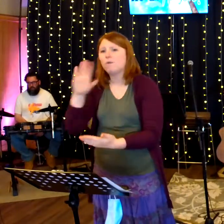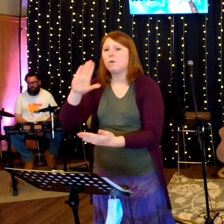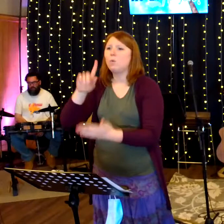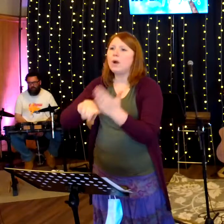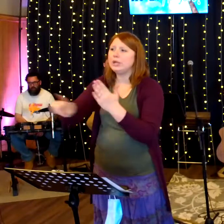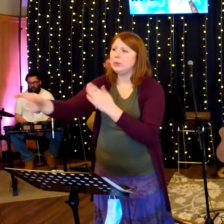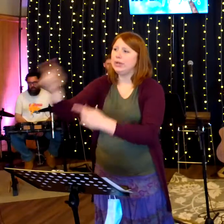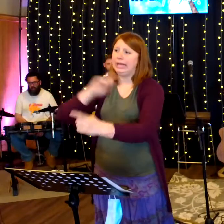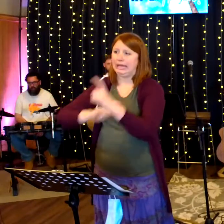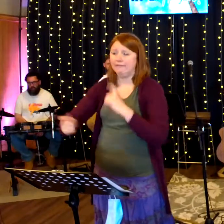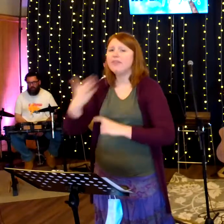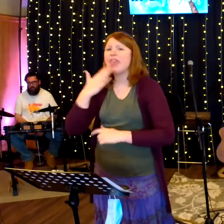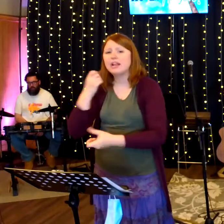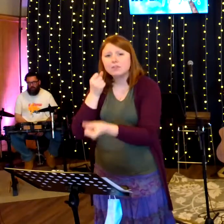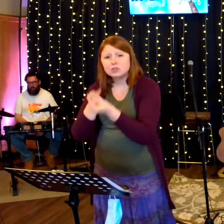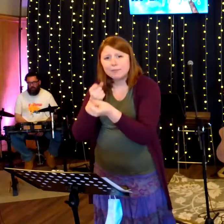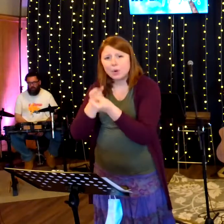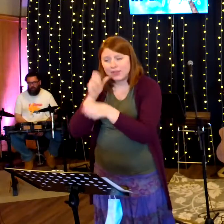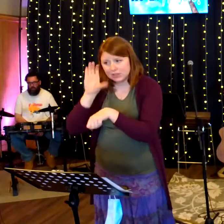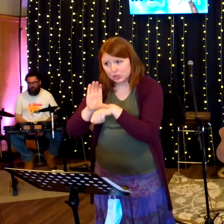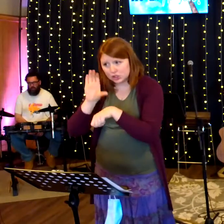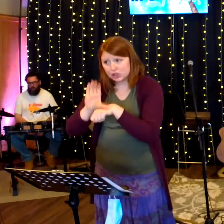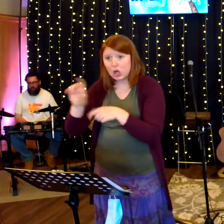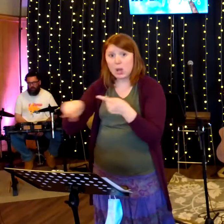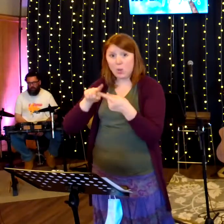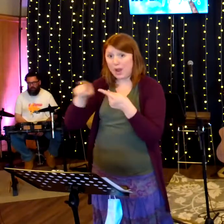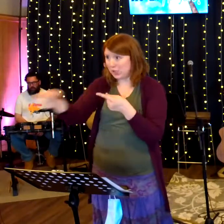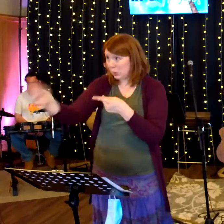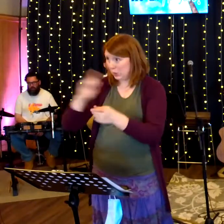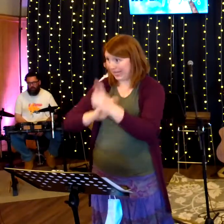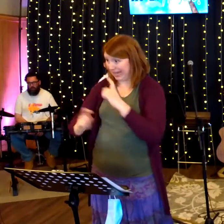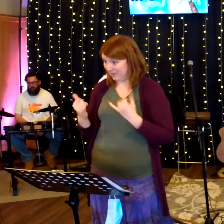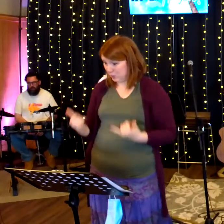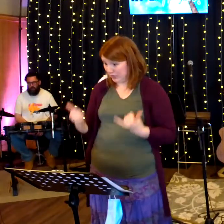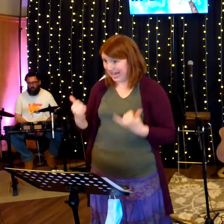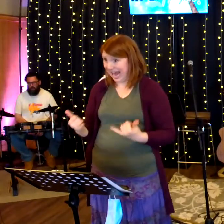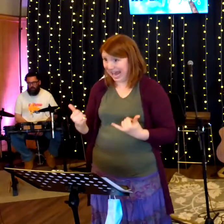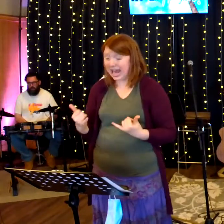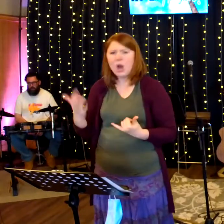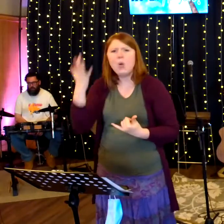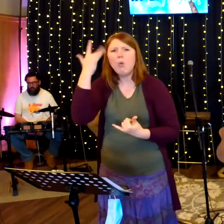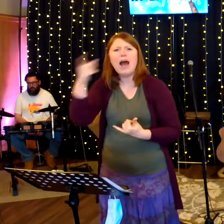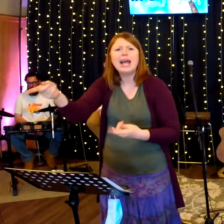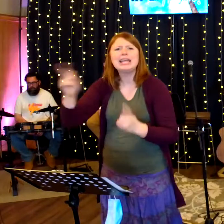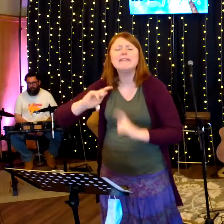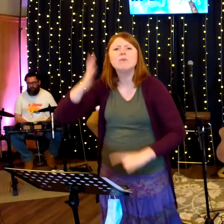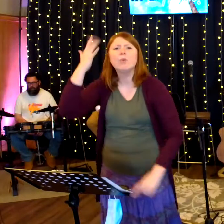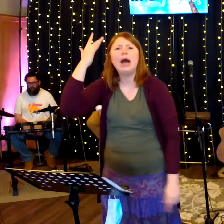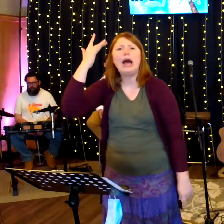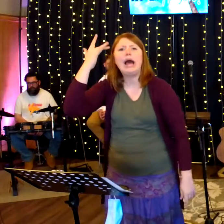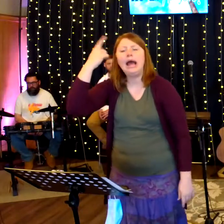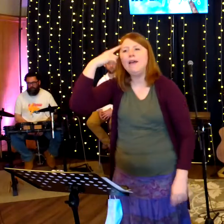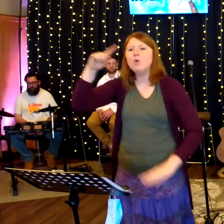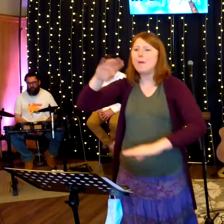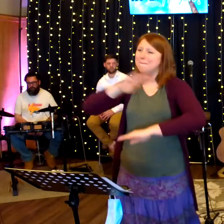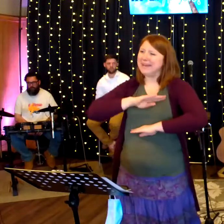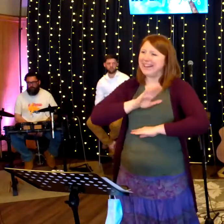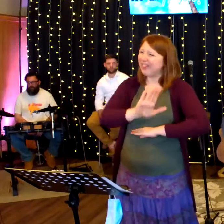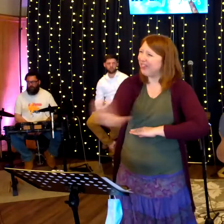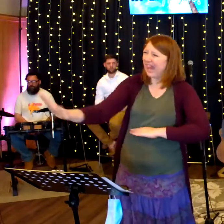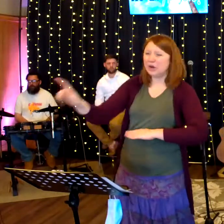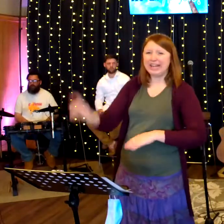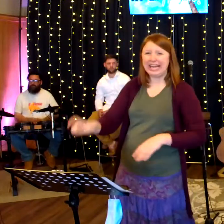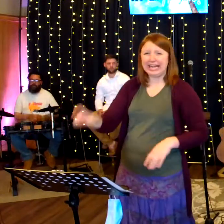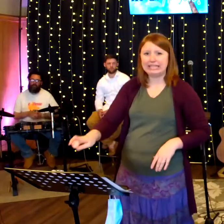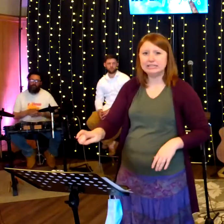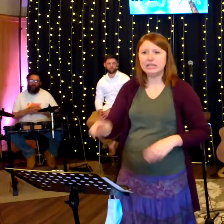your support of this church, remember that as you give, it is to meet the needs of so many people that